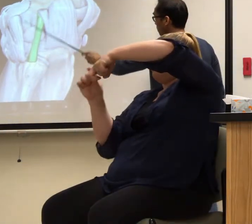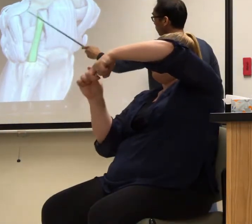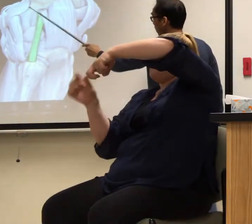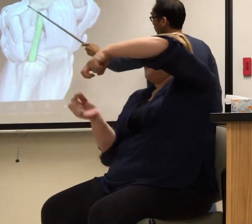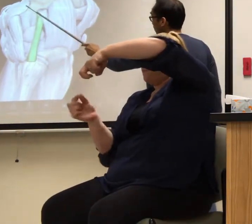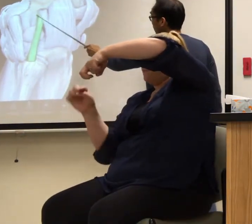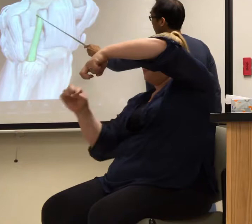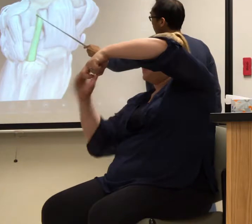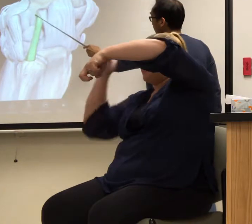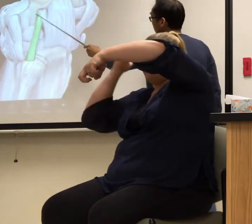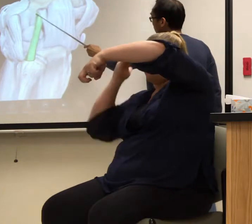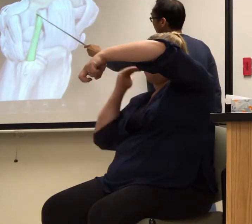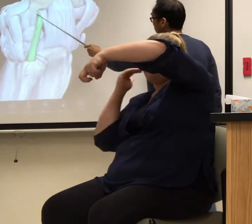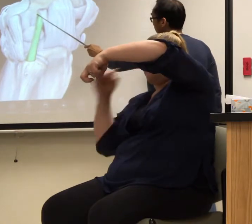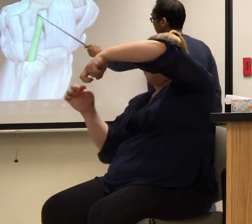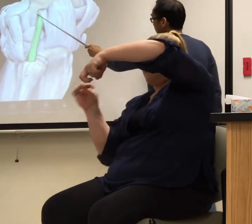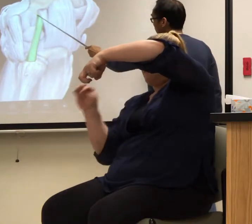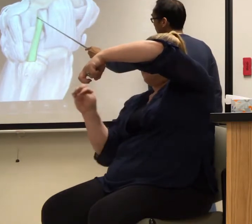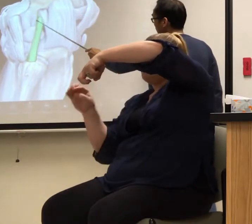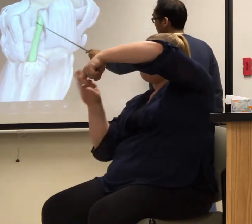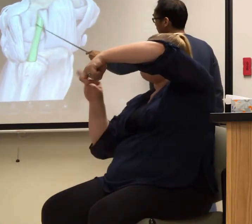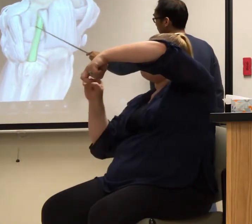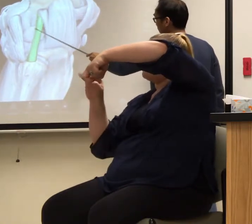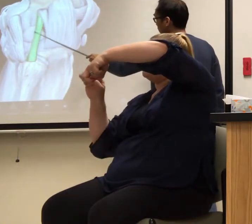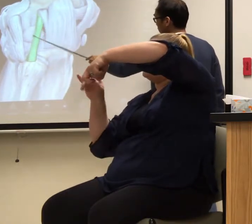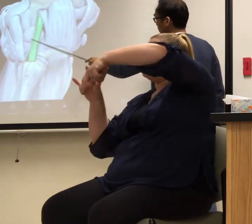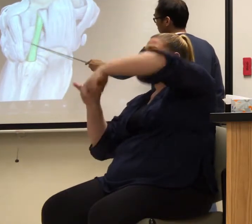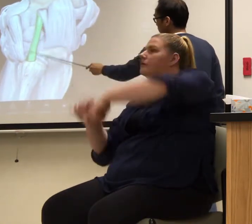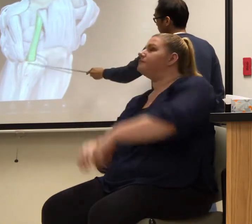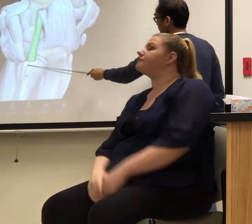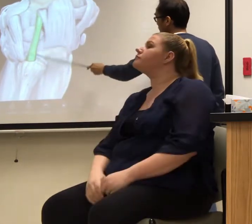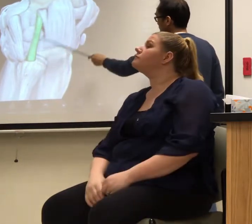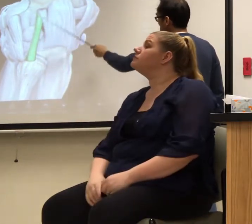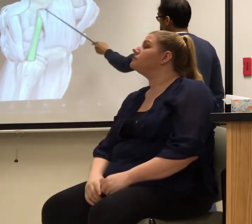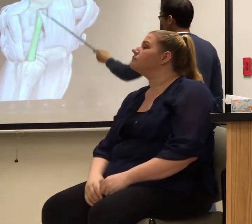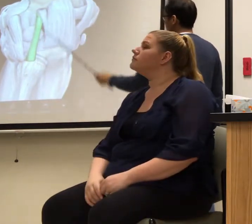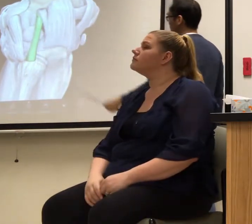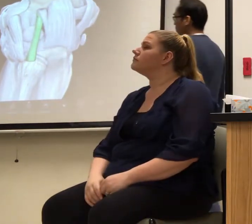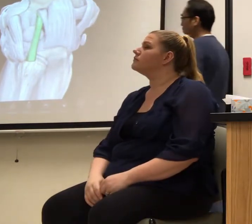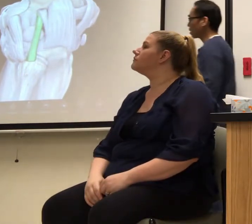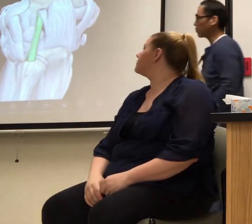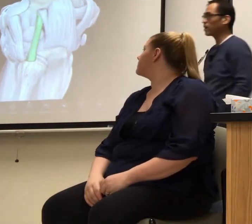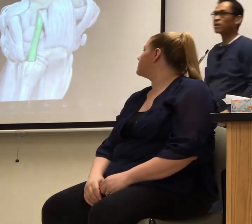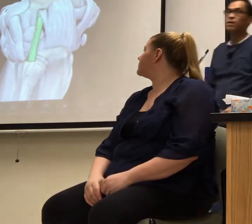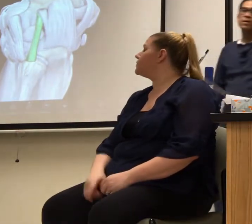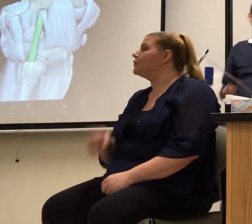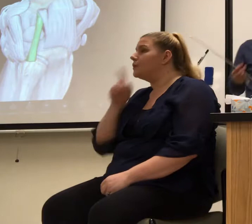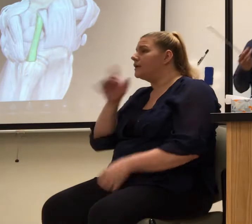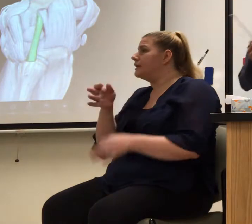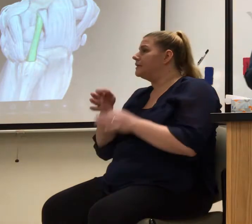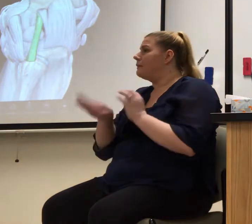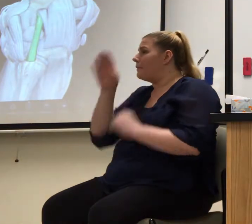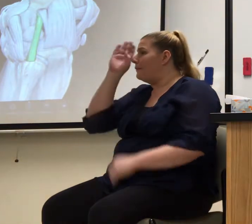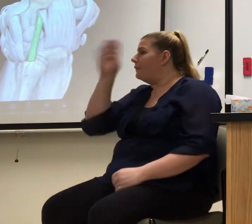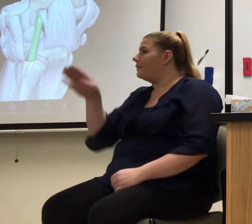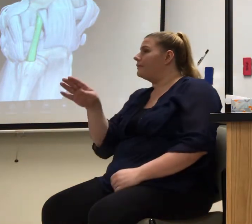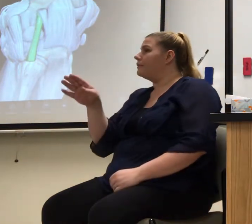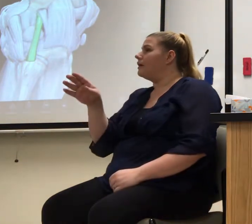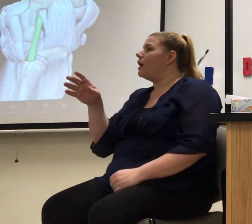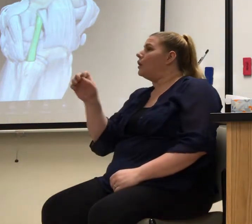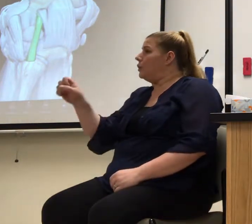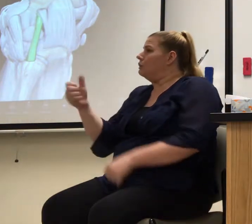So it runs from lateral epicondyle of femur, just from there to there. It's a simple ligament. It's one you can